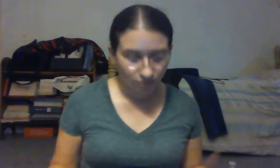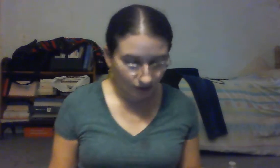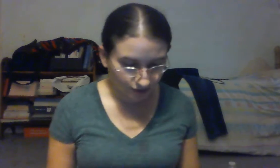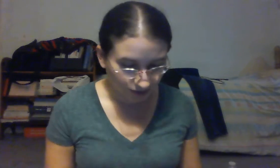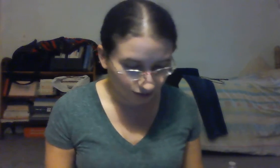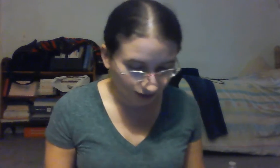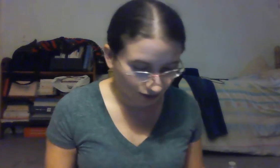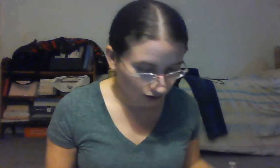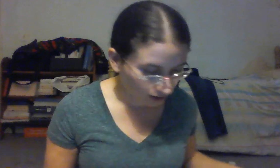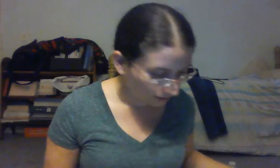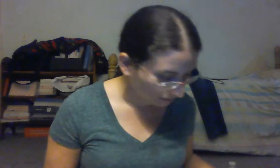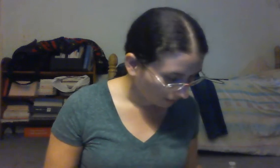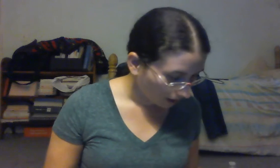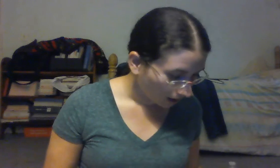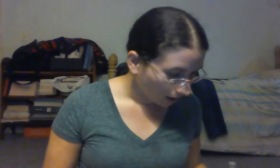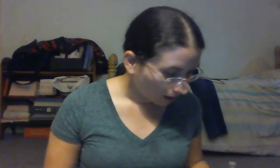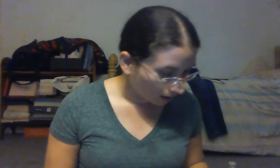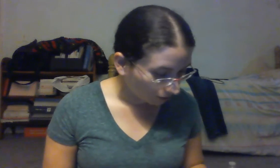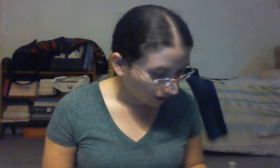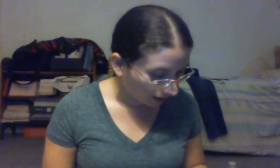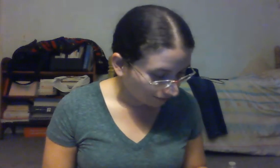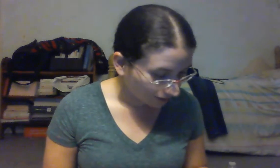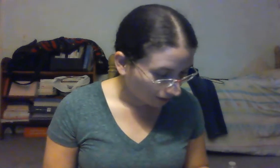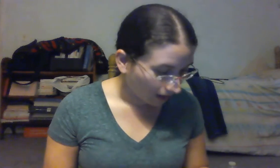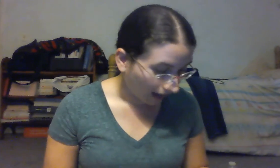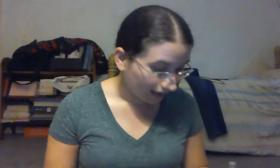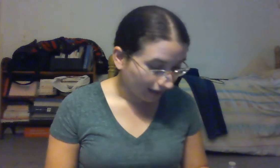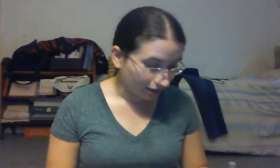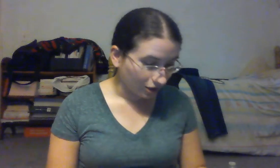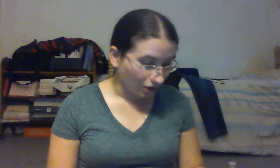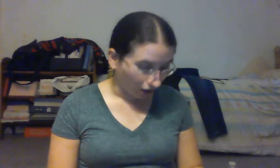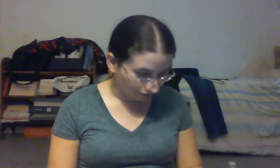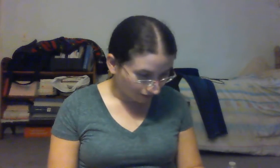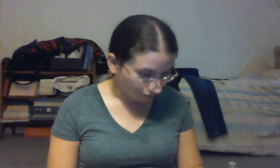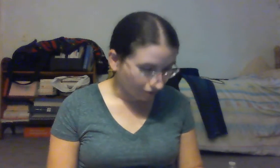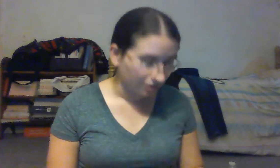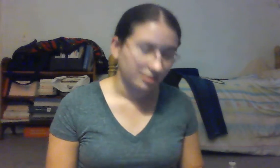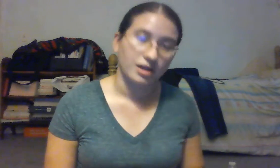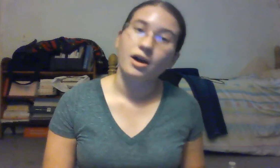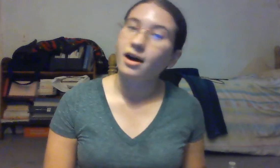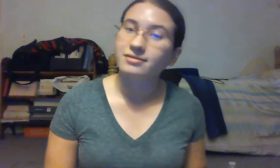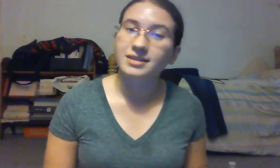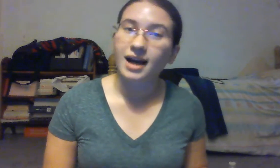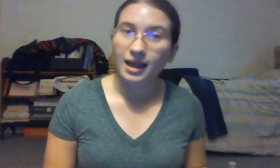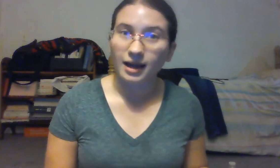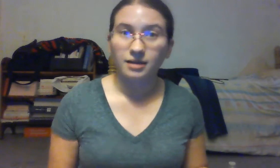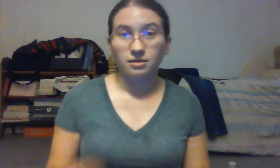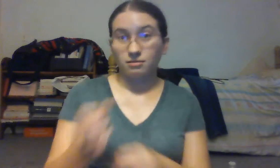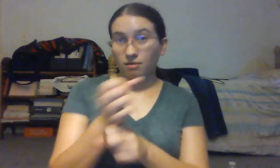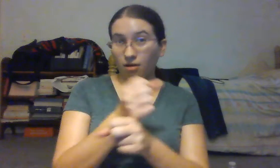Easy peasy rice and cheesy. And here we have some I like coffee. We could say coffee I like.